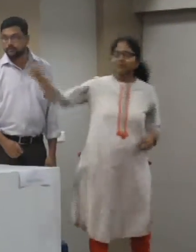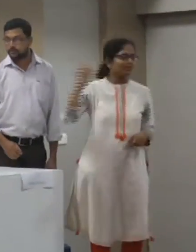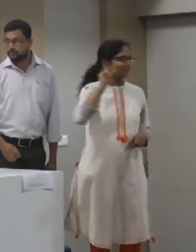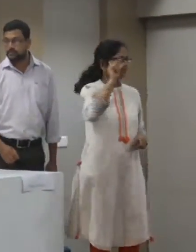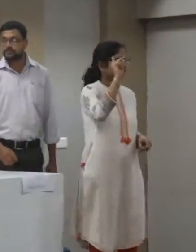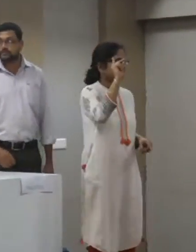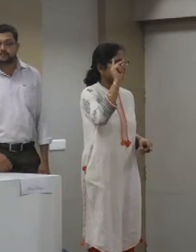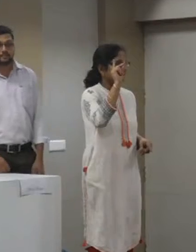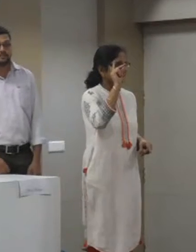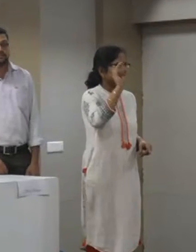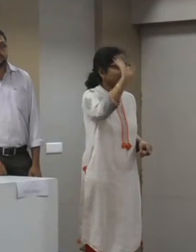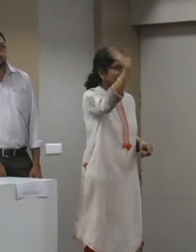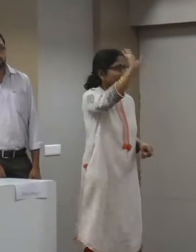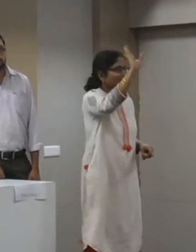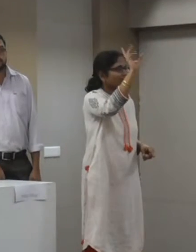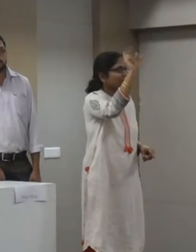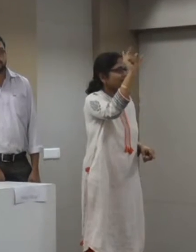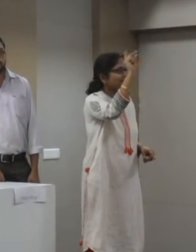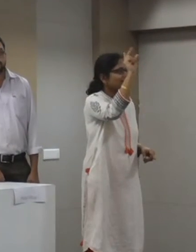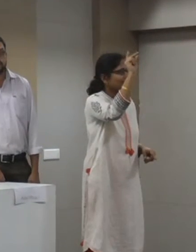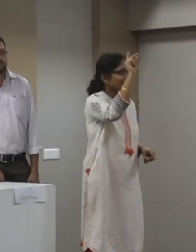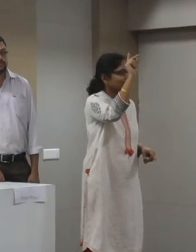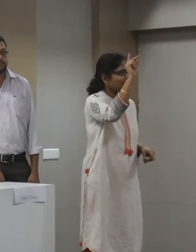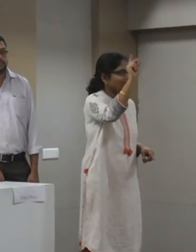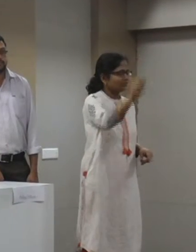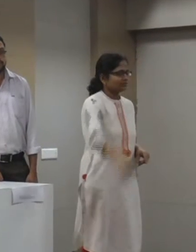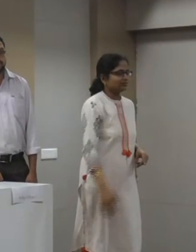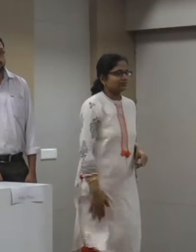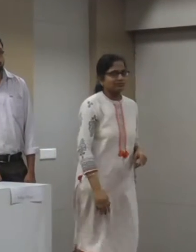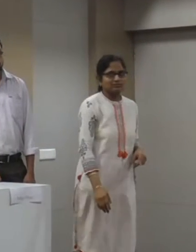You will go to polling officer 2.